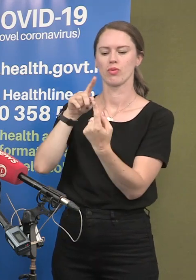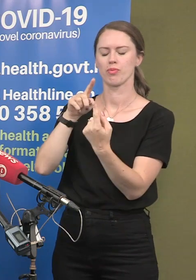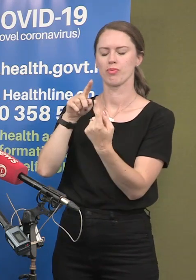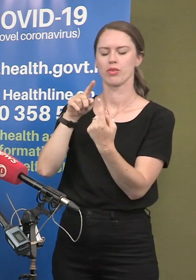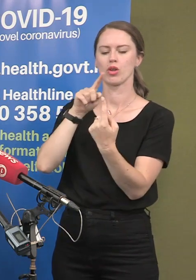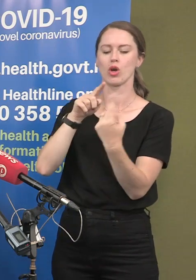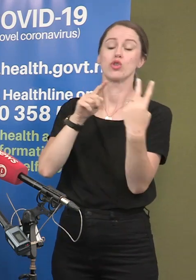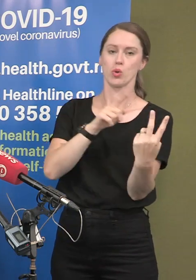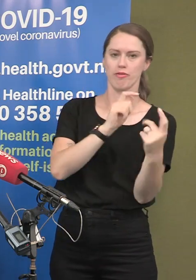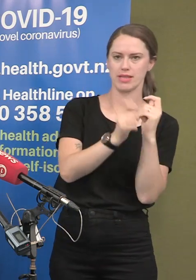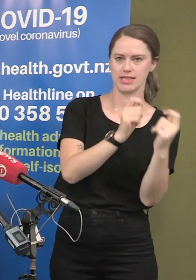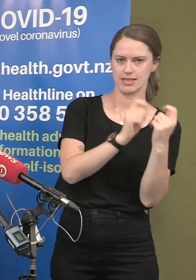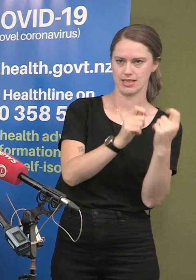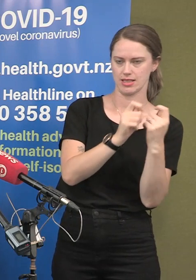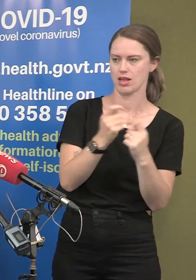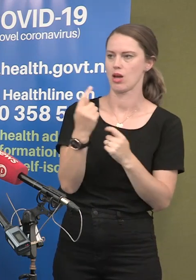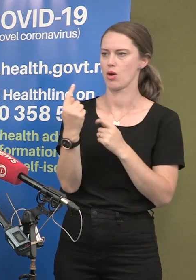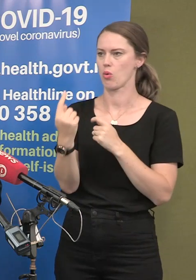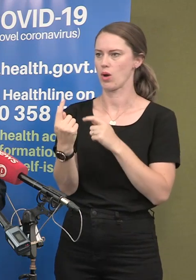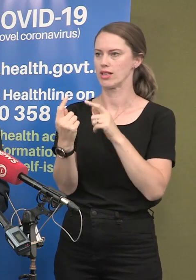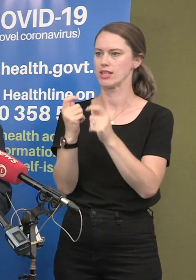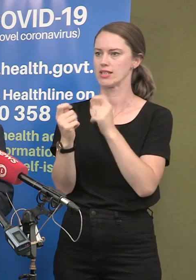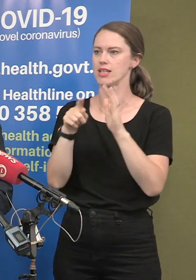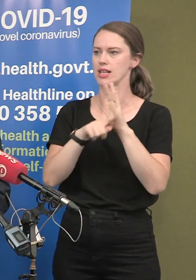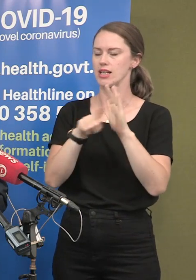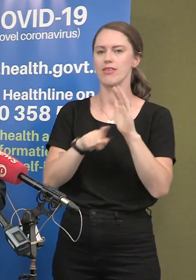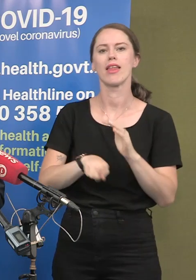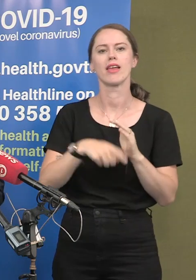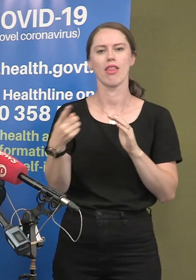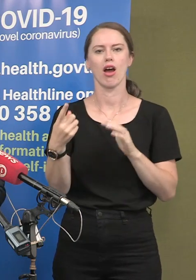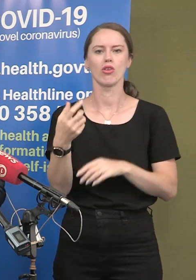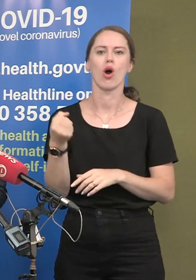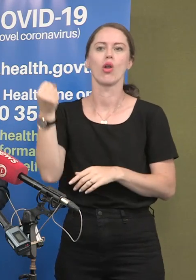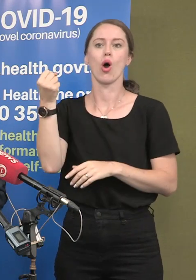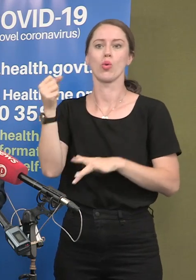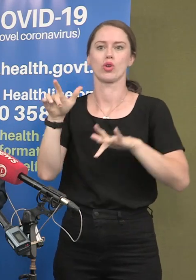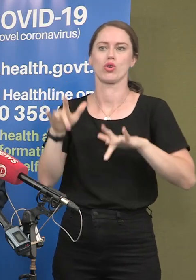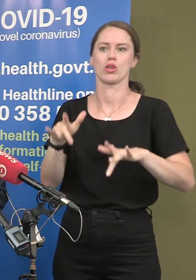2 have been tested, and 1 test is negative. The other result is still pending.